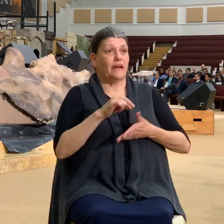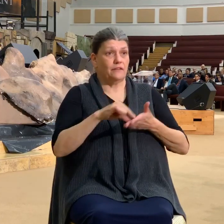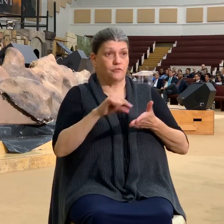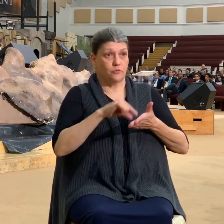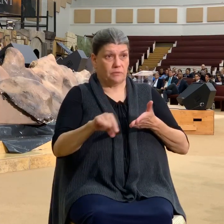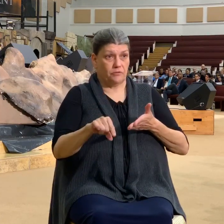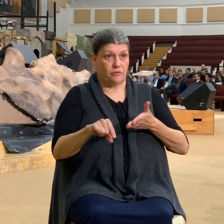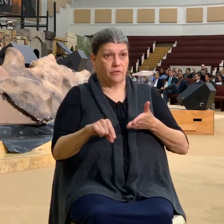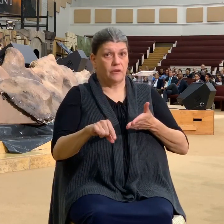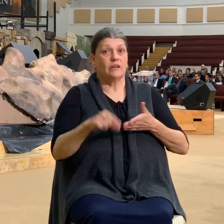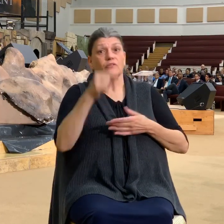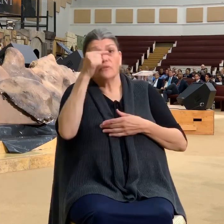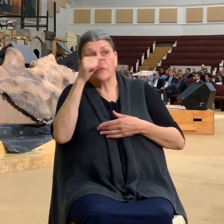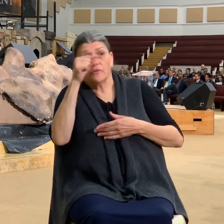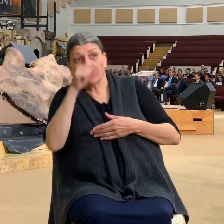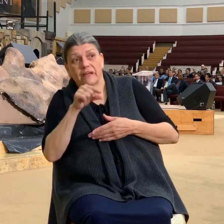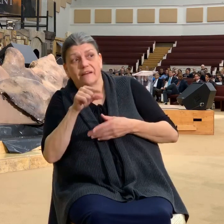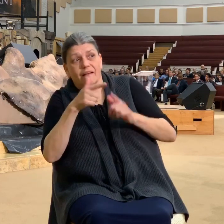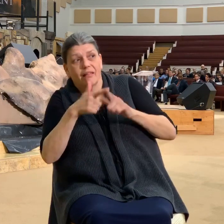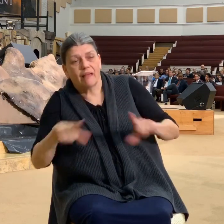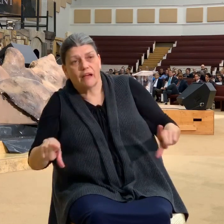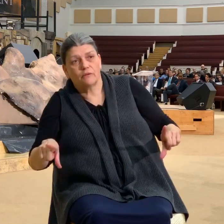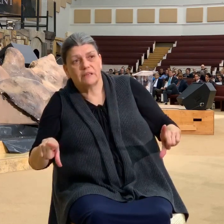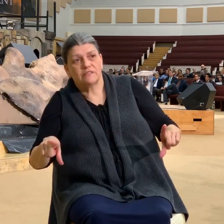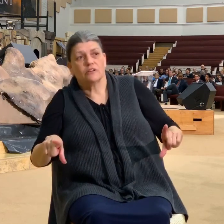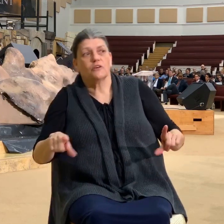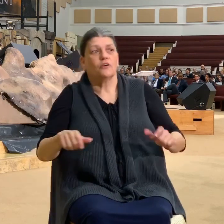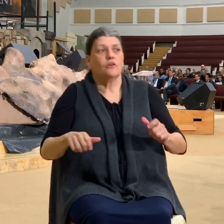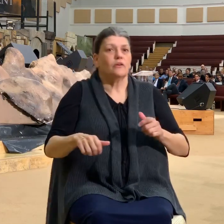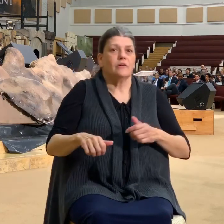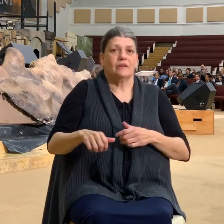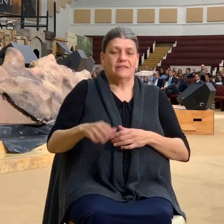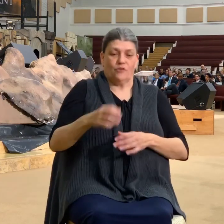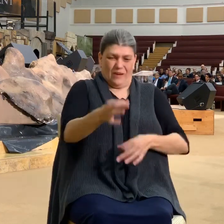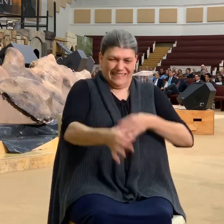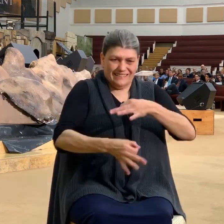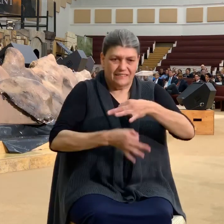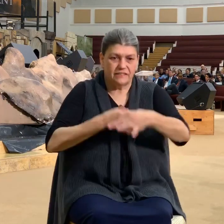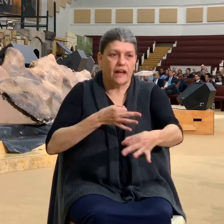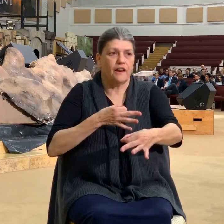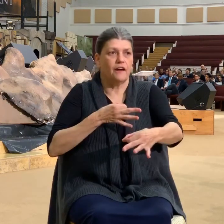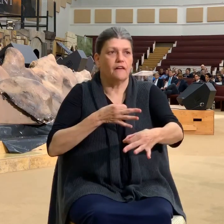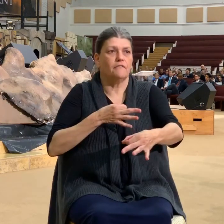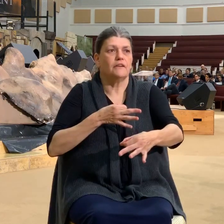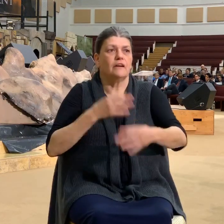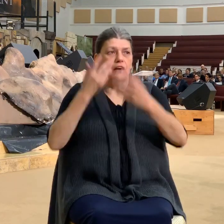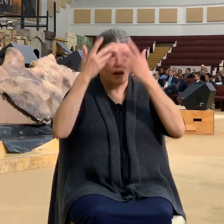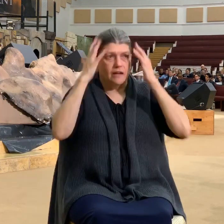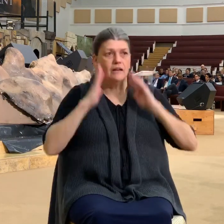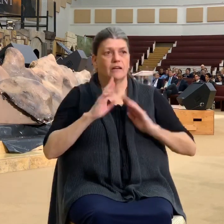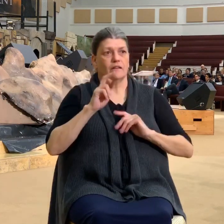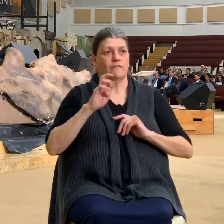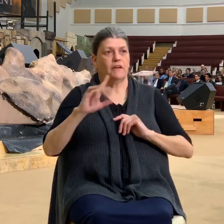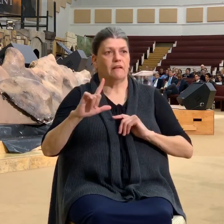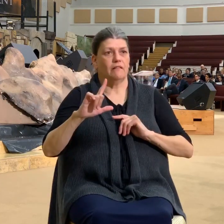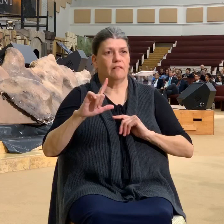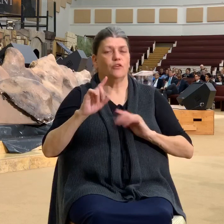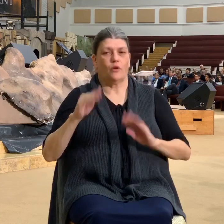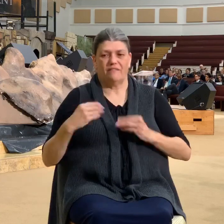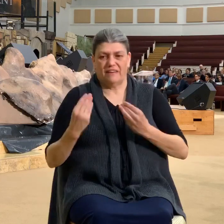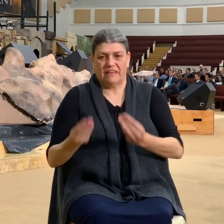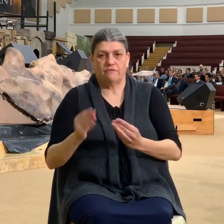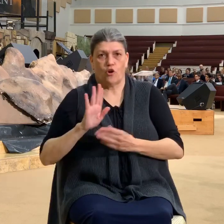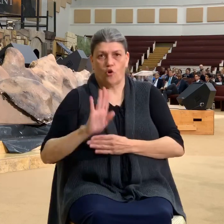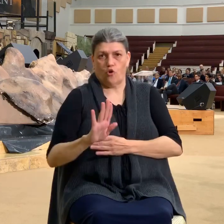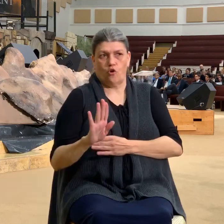Greek language, which would interpret it, for instead of a veil, you have given her her